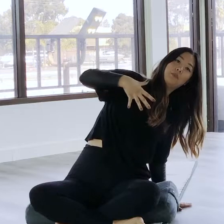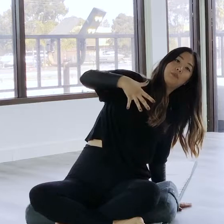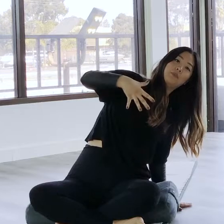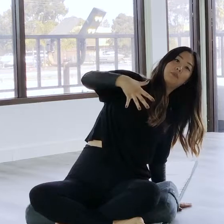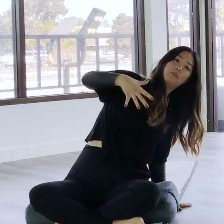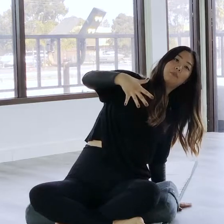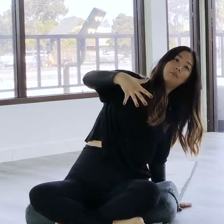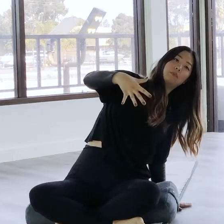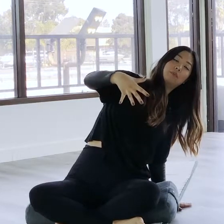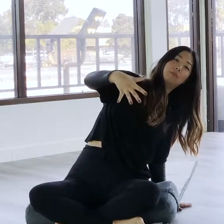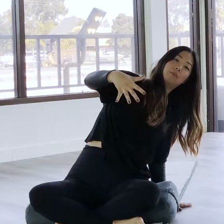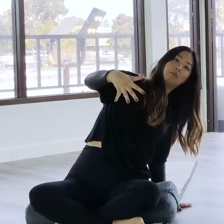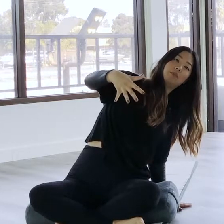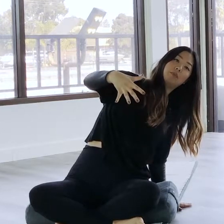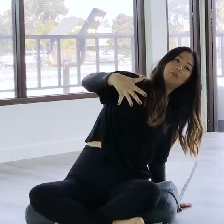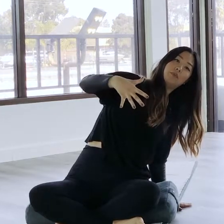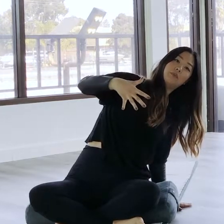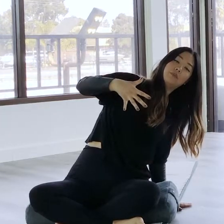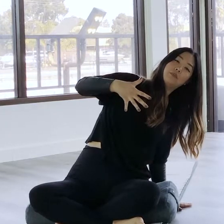One more breath.